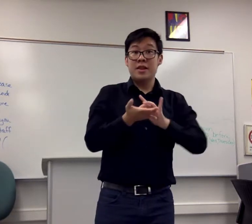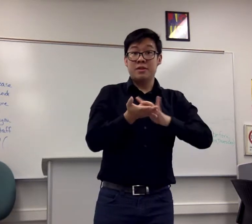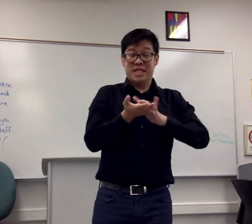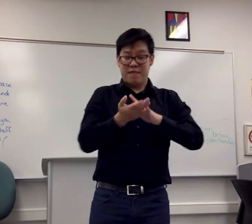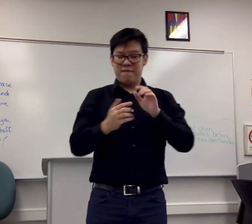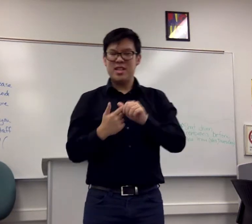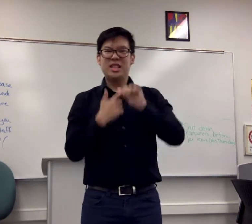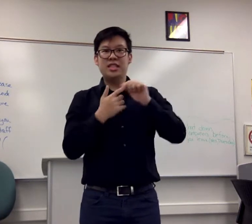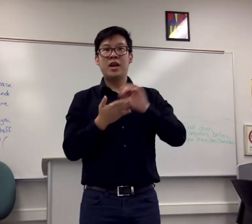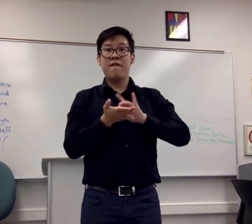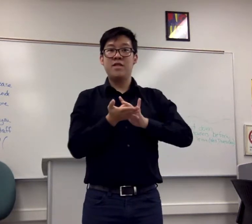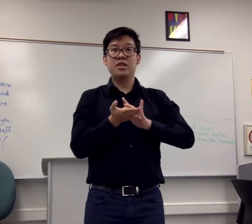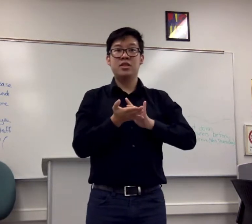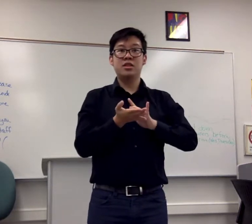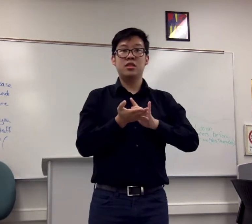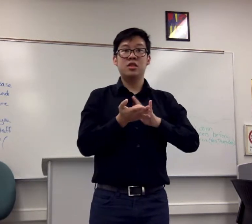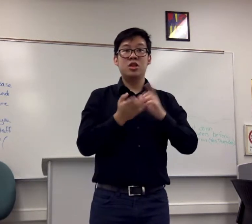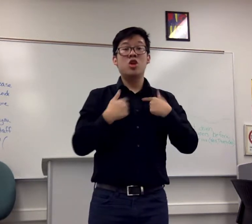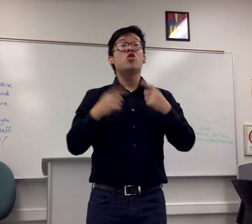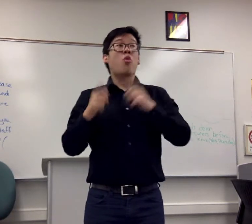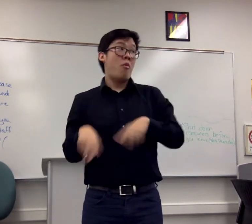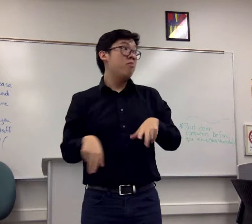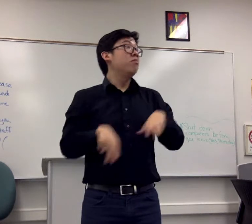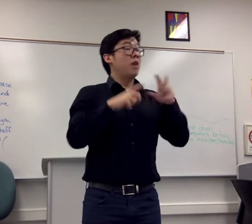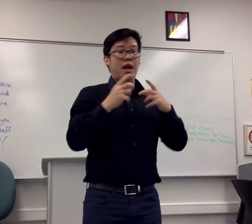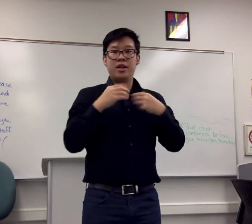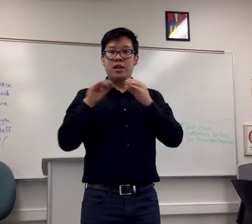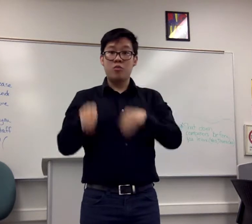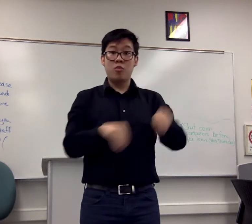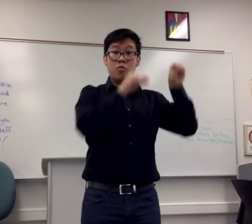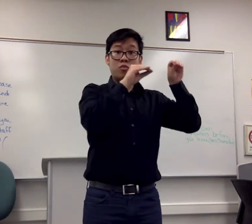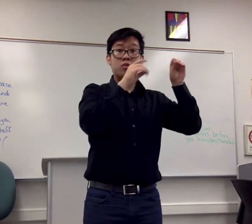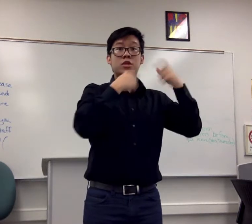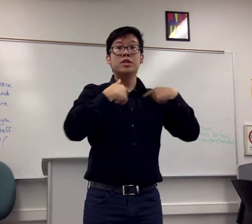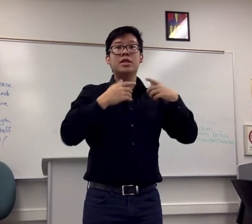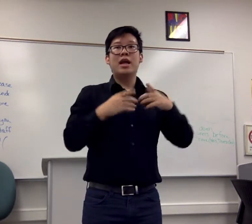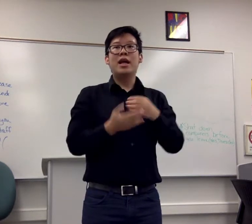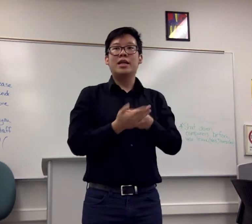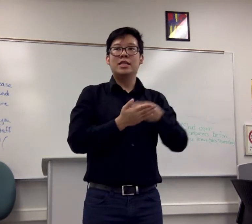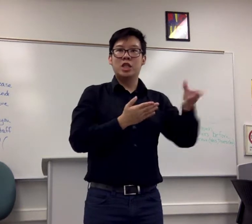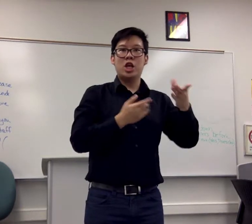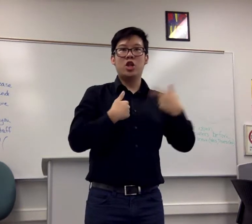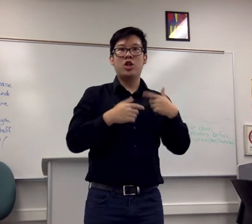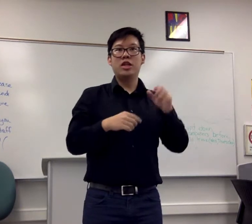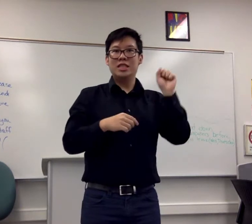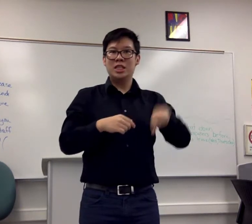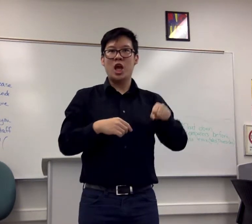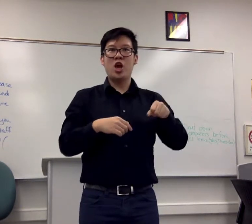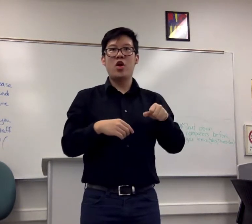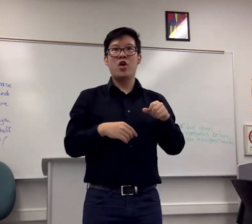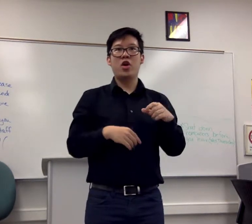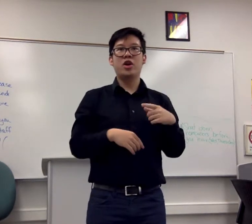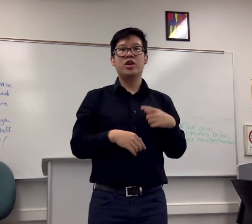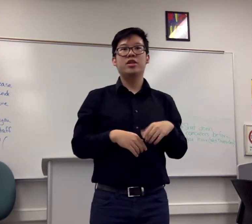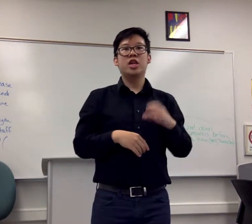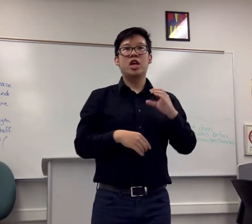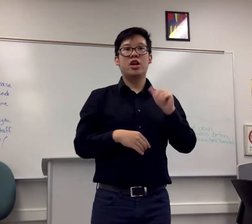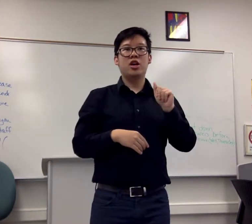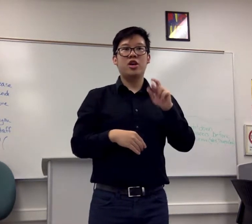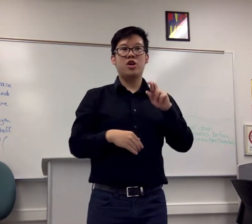Well, that's because they don't have those pill mills down here, and it was a pretty big problem. People were coming from North Carolina and Georgia coming down here to get their prescriptions to go back up there and sell them. That's how that started. All right, next scenario. You are